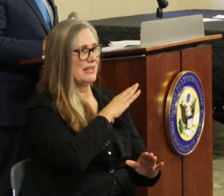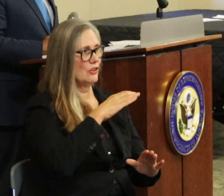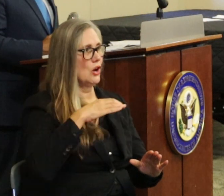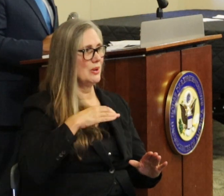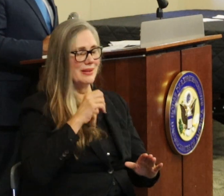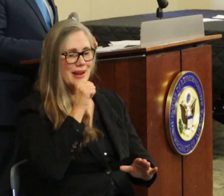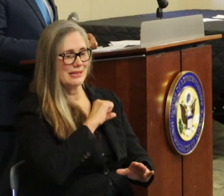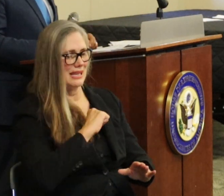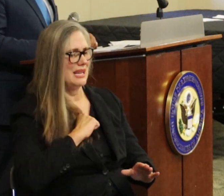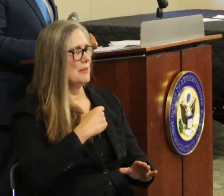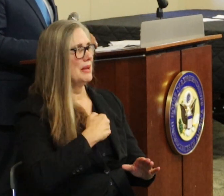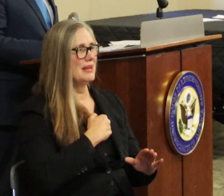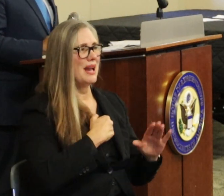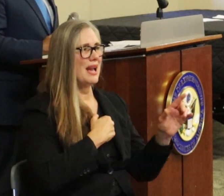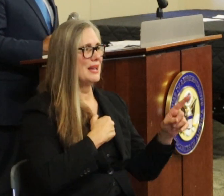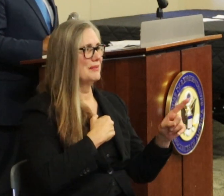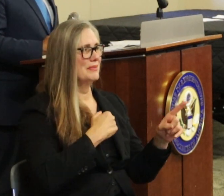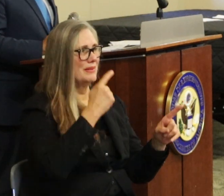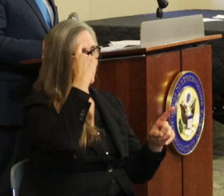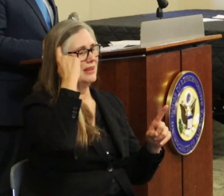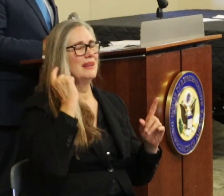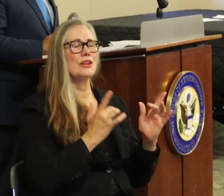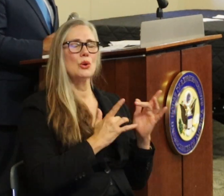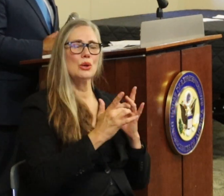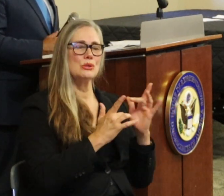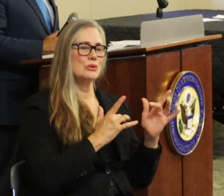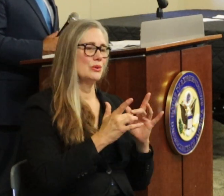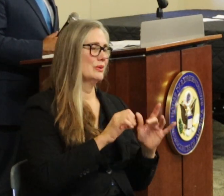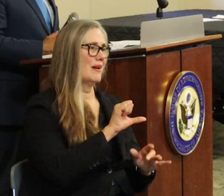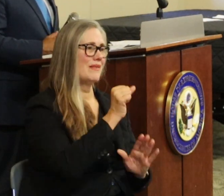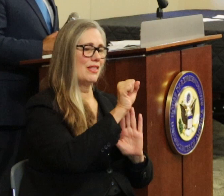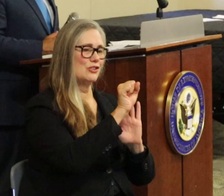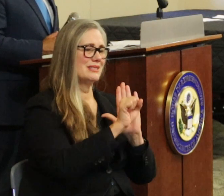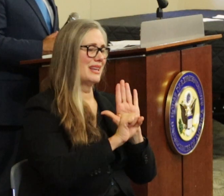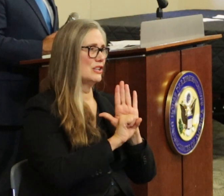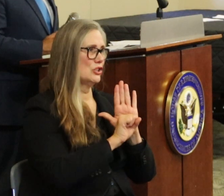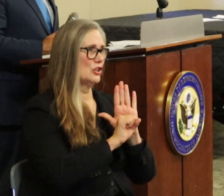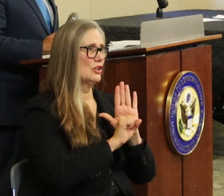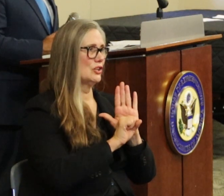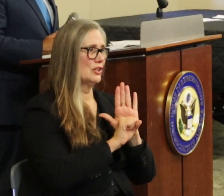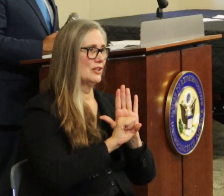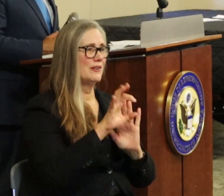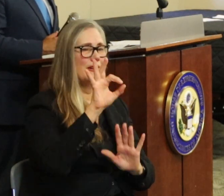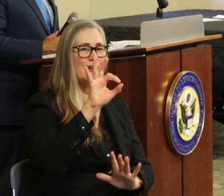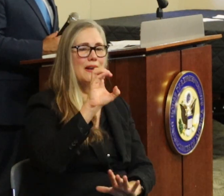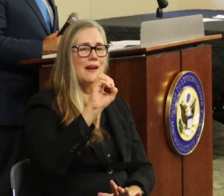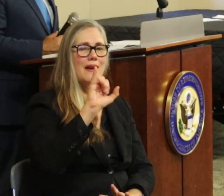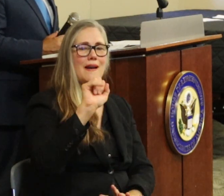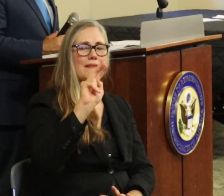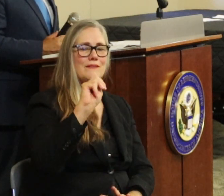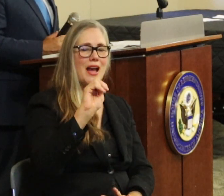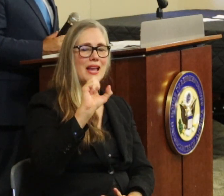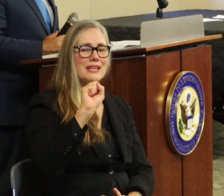increasingly concerned with the deteriorating condition of our Senator, Senator Feinstein. And